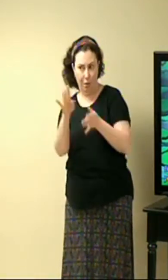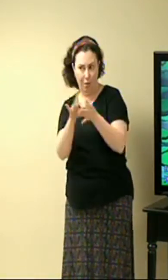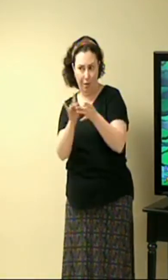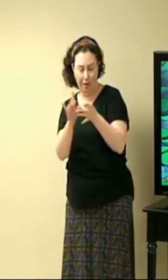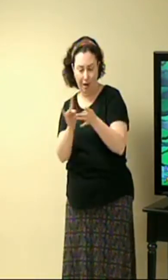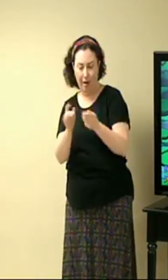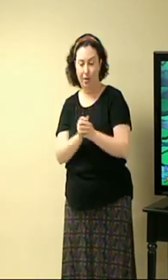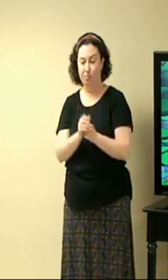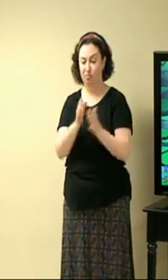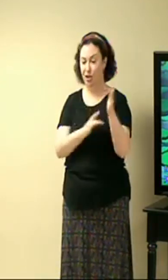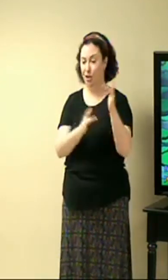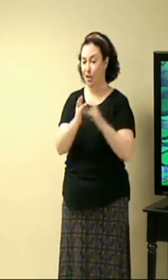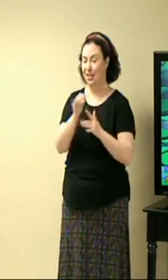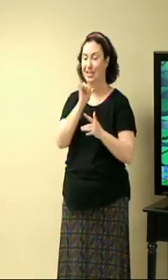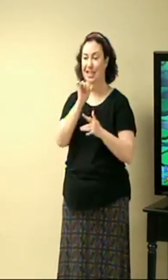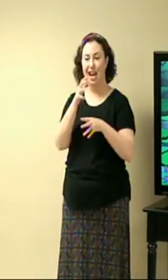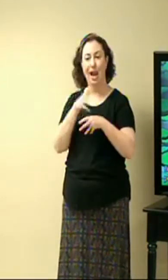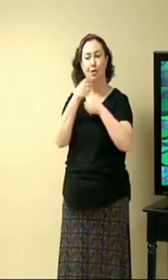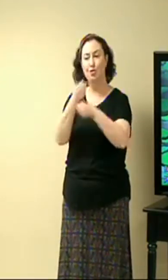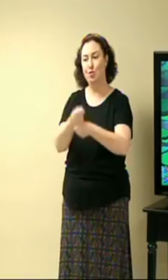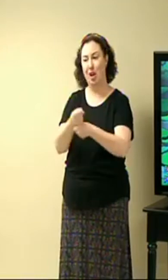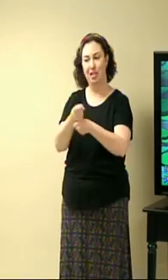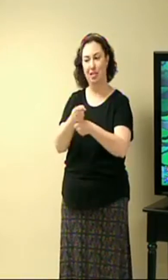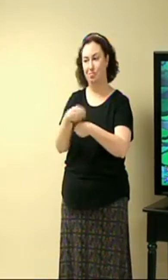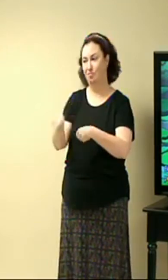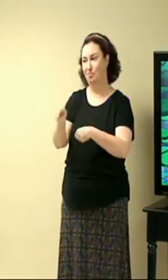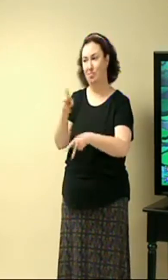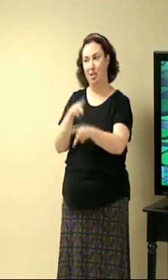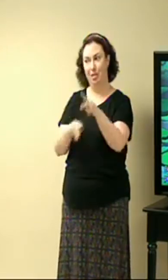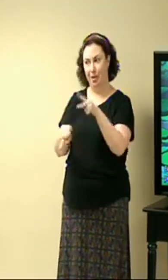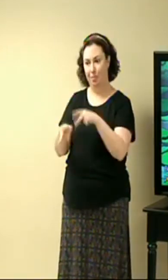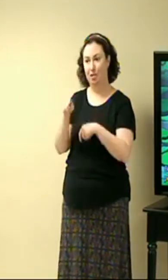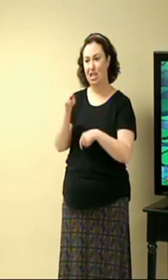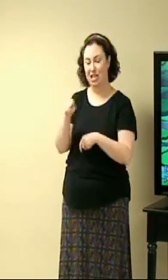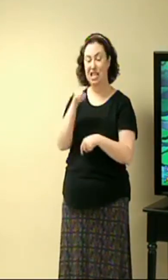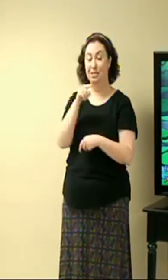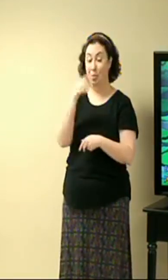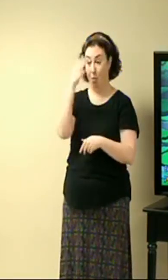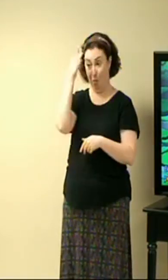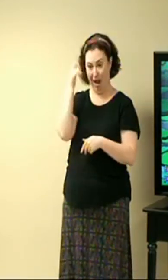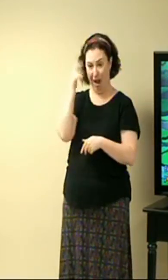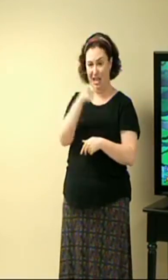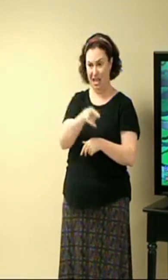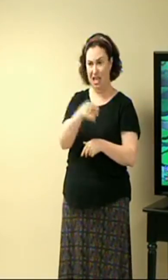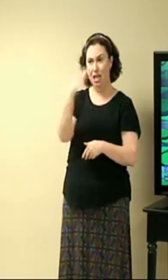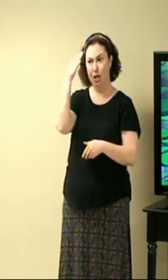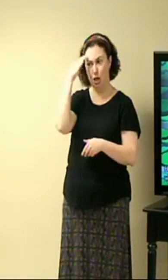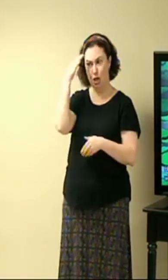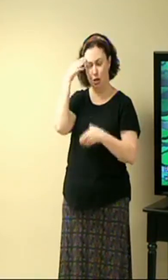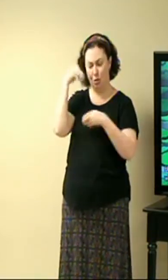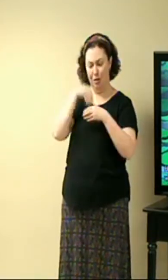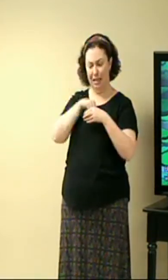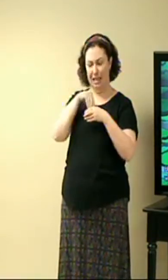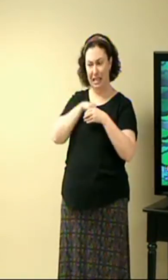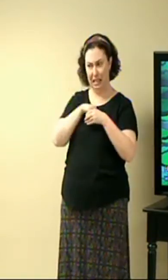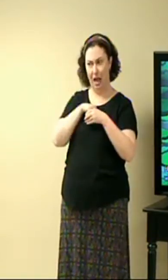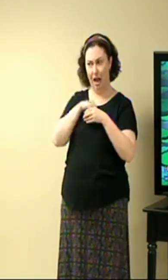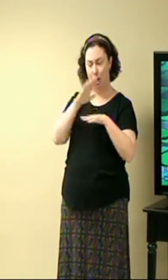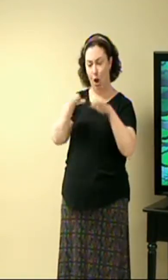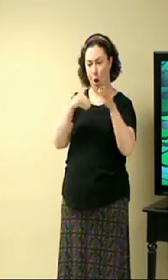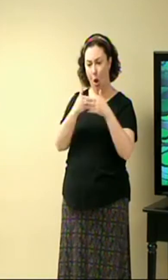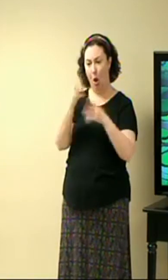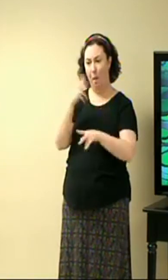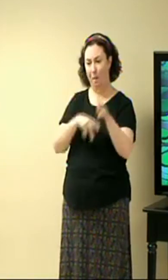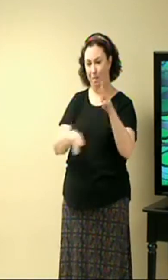Jesus would not entrust himself to them, for he knew all people. Literally in the Greek, it says Jesus did not